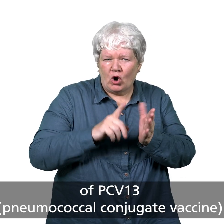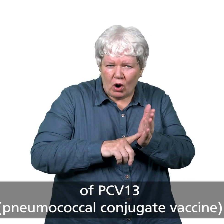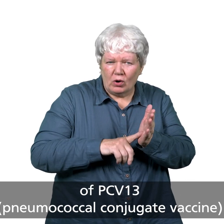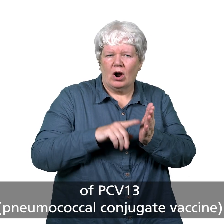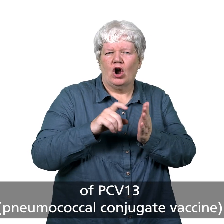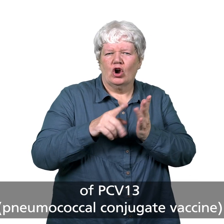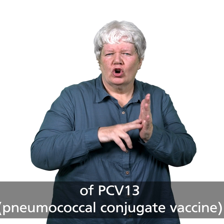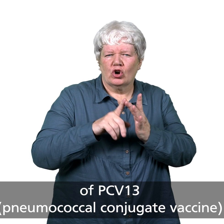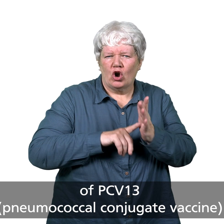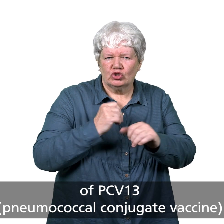vaccine.